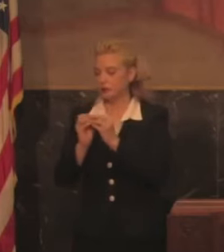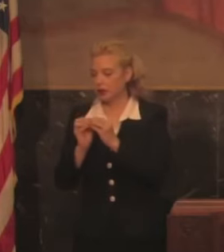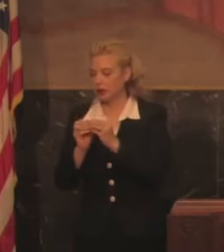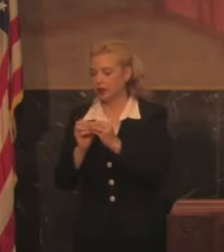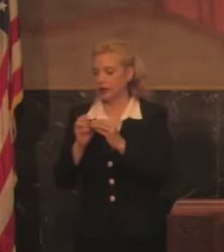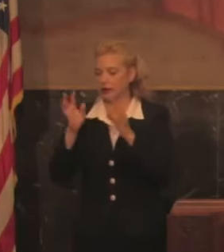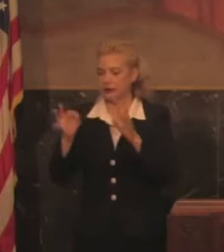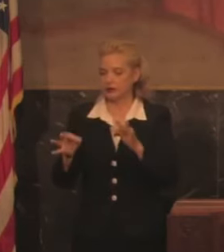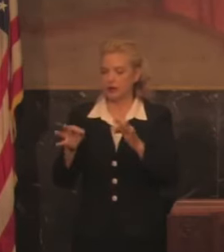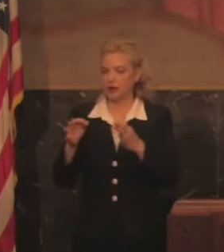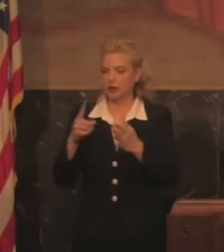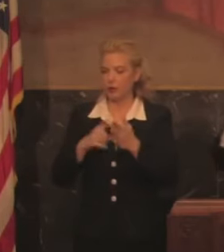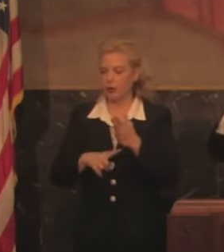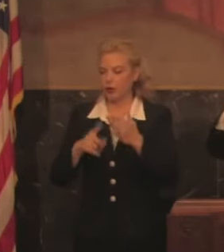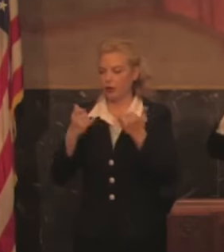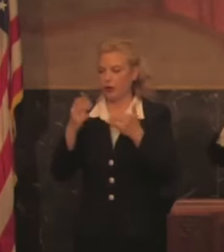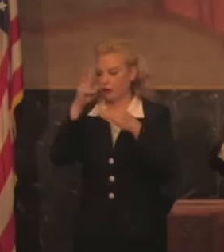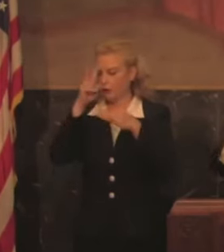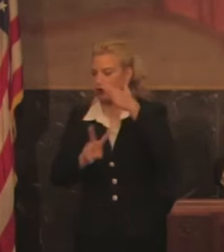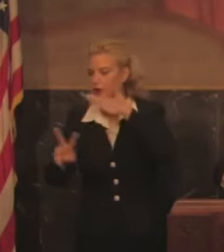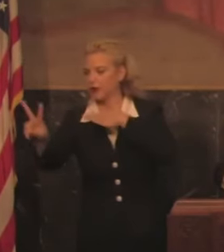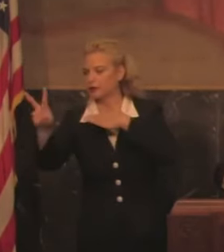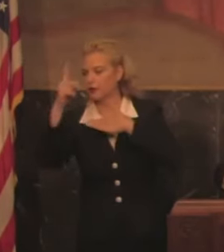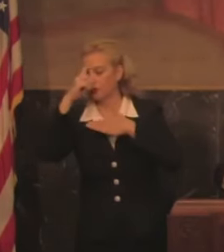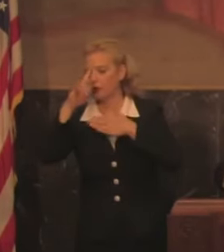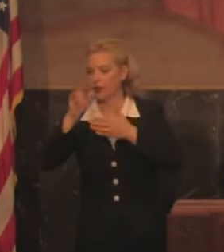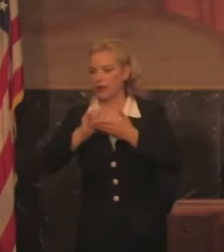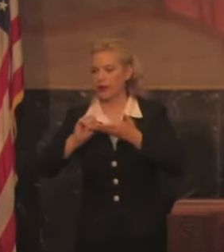current forecast is in terms of the